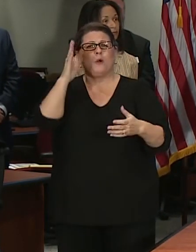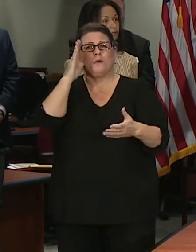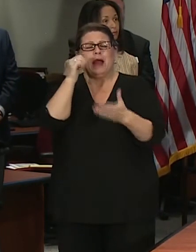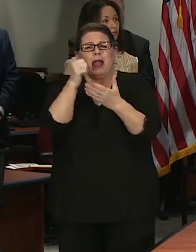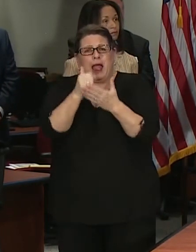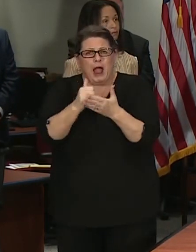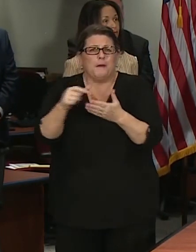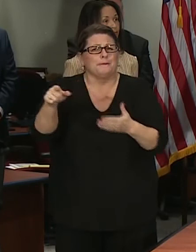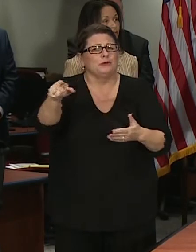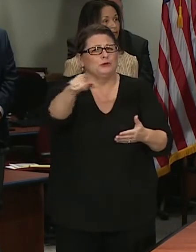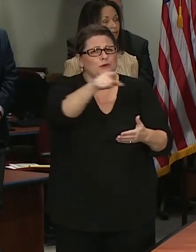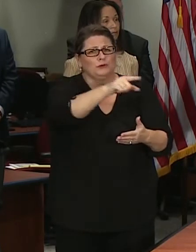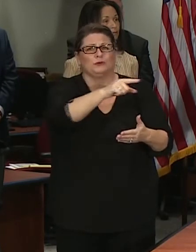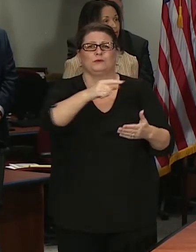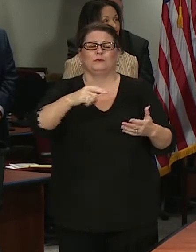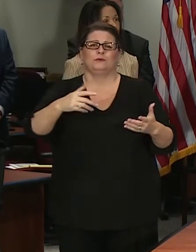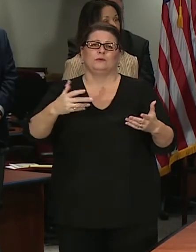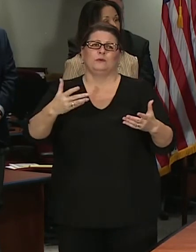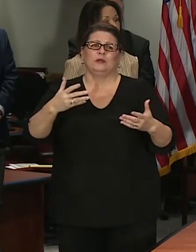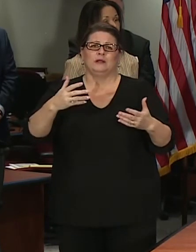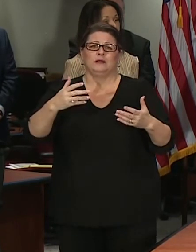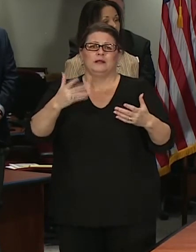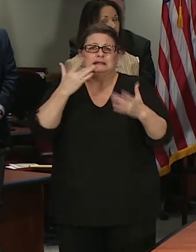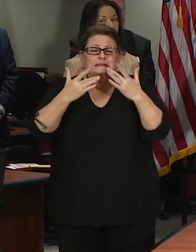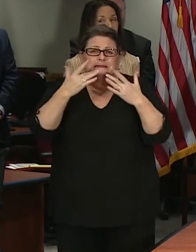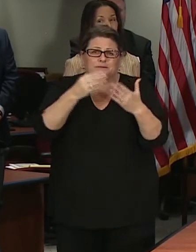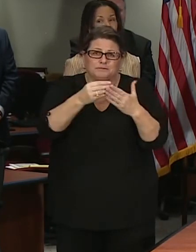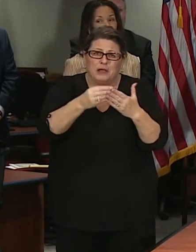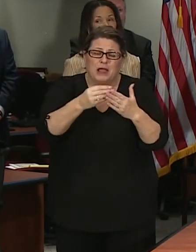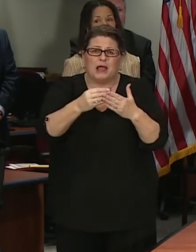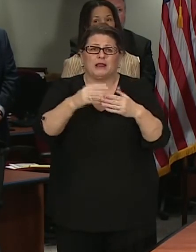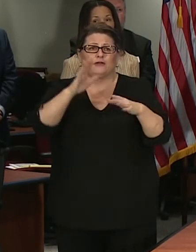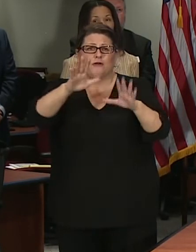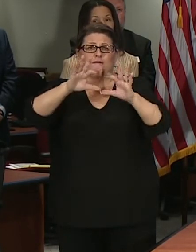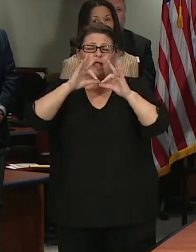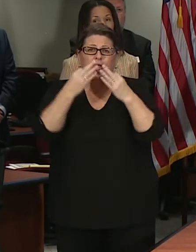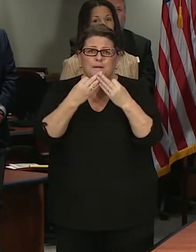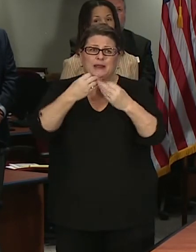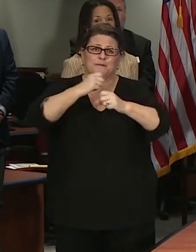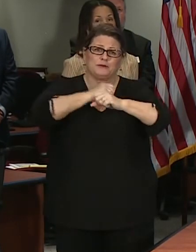blow, that economic blow, to protect those families, protect